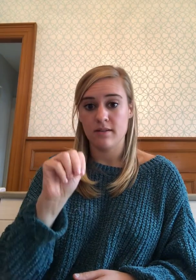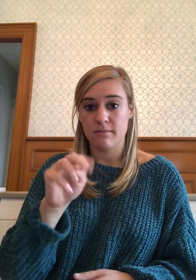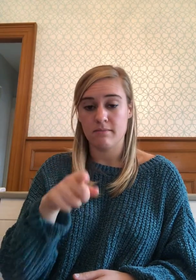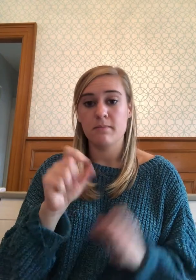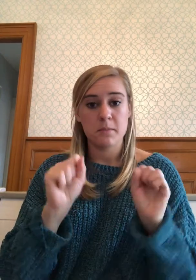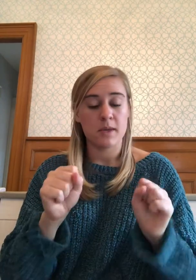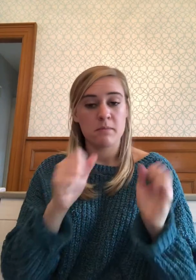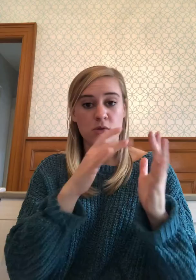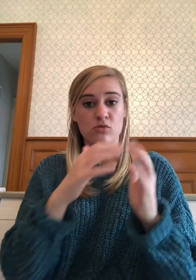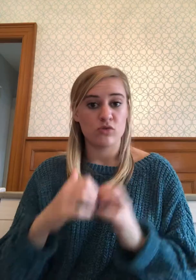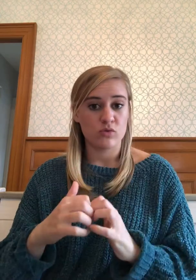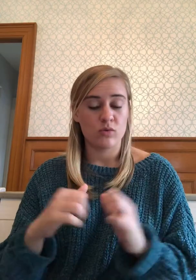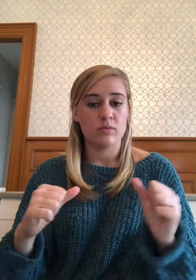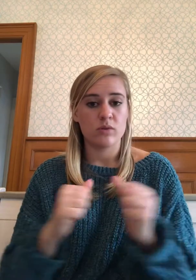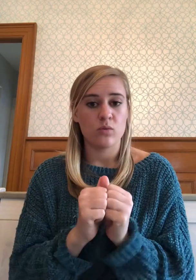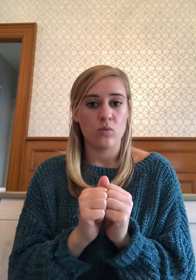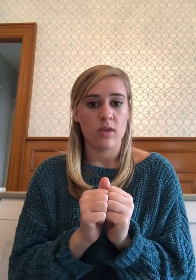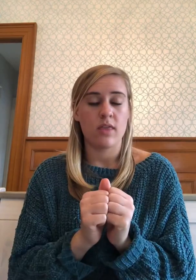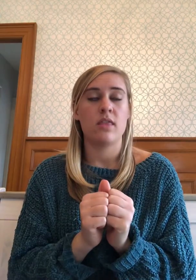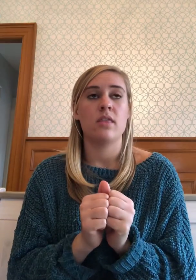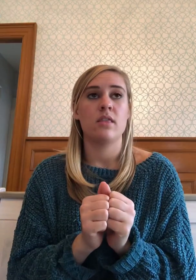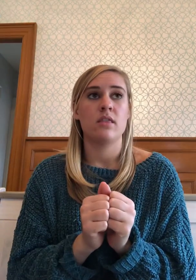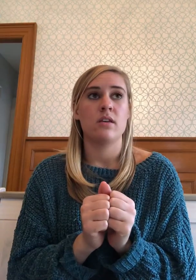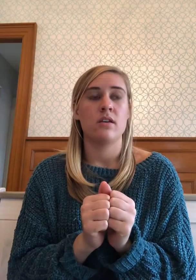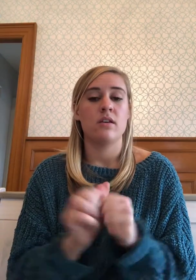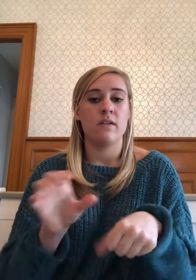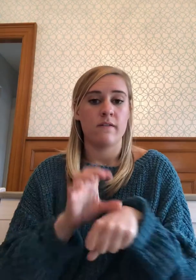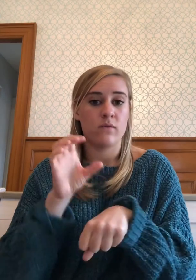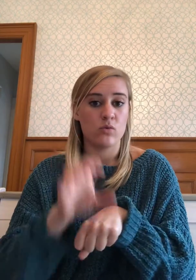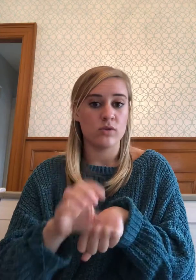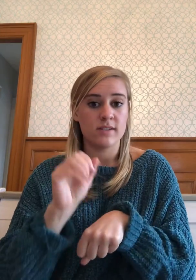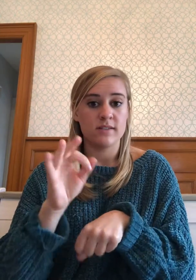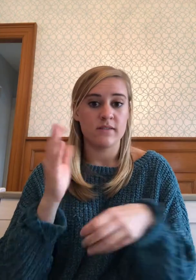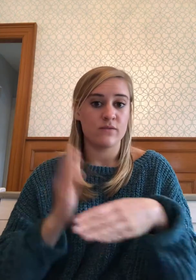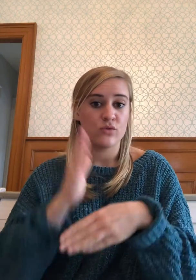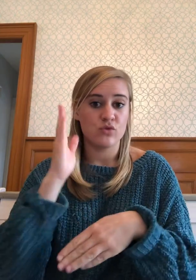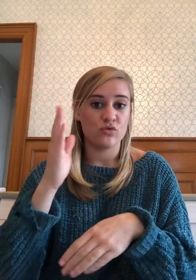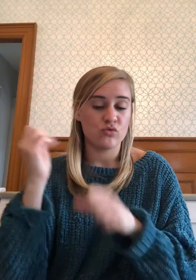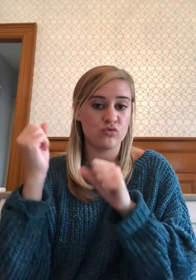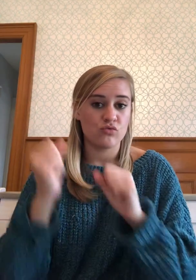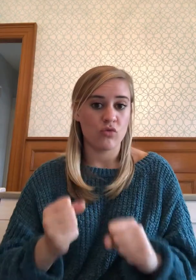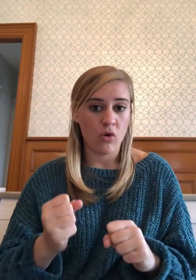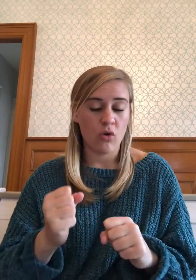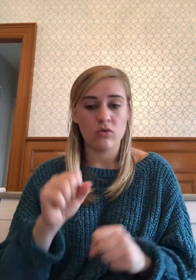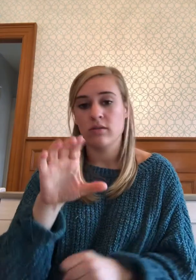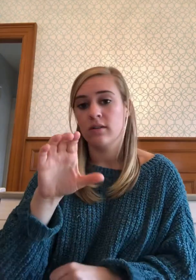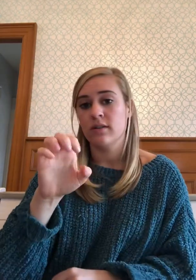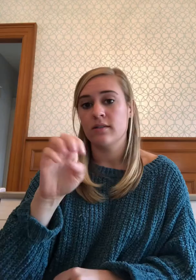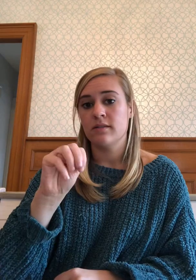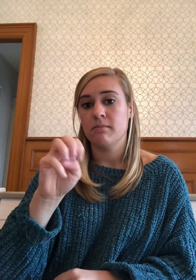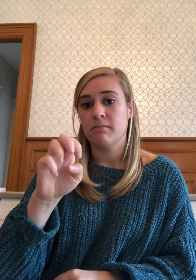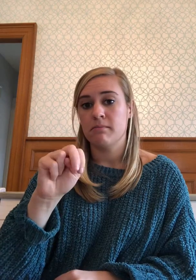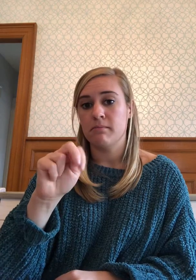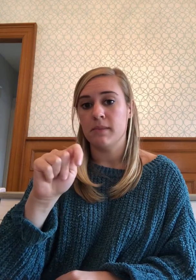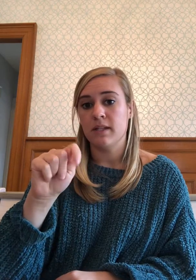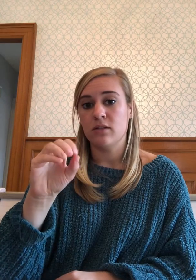with forces that are heavier than they should be. Cementoblasts can fill in these punched out or